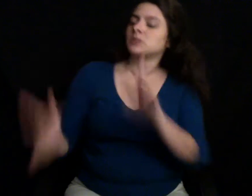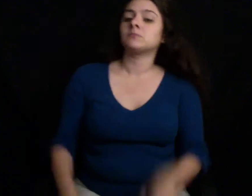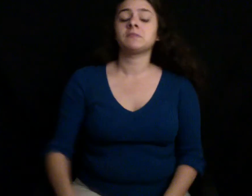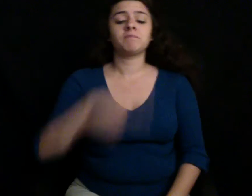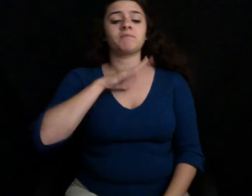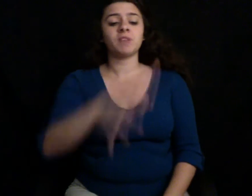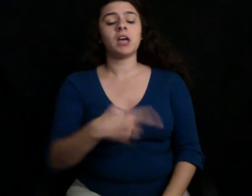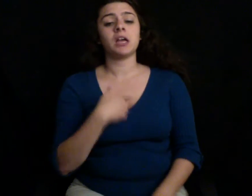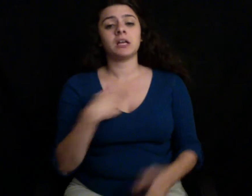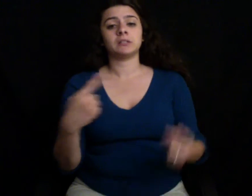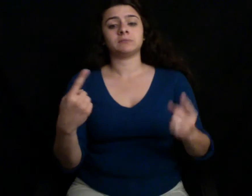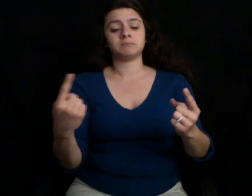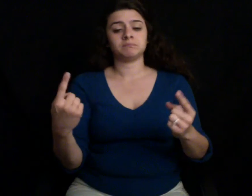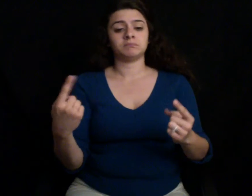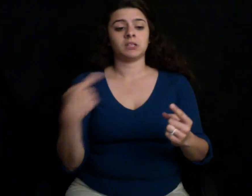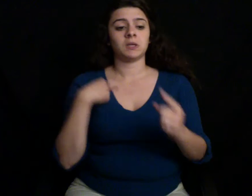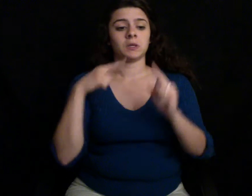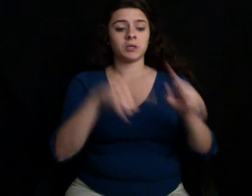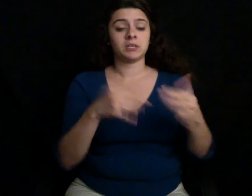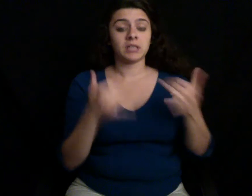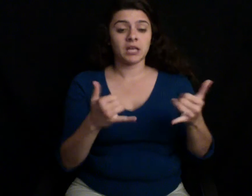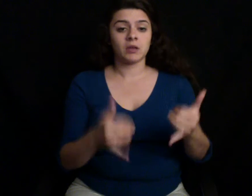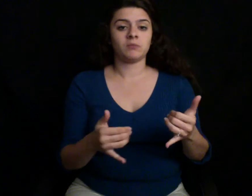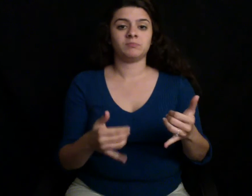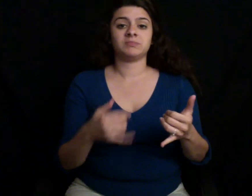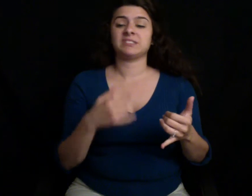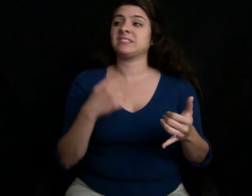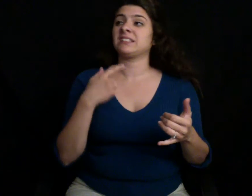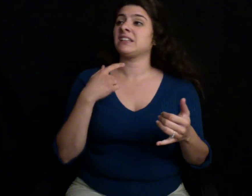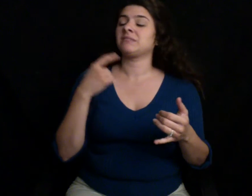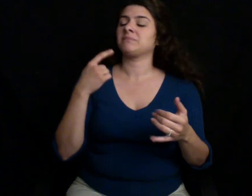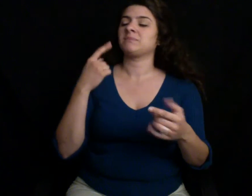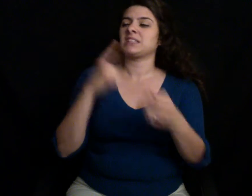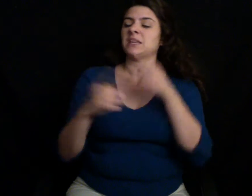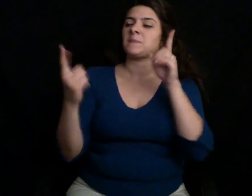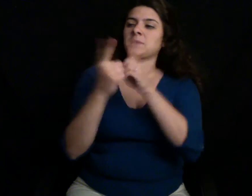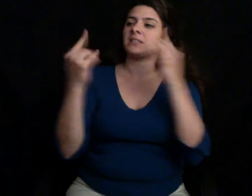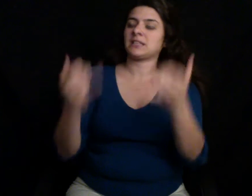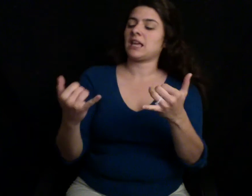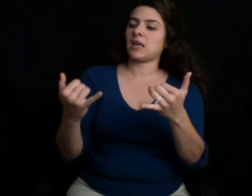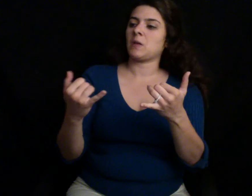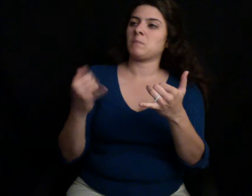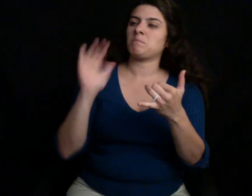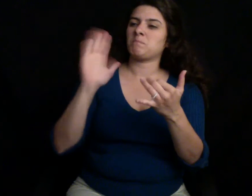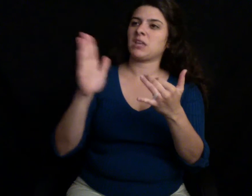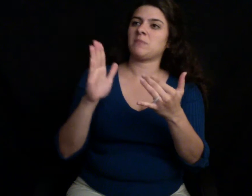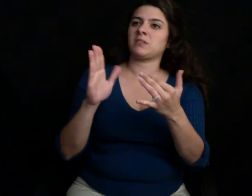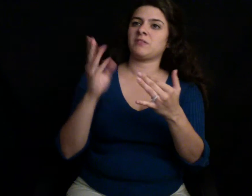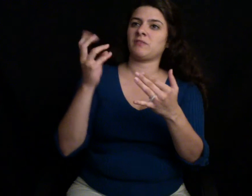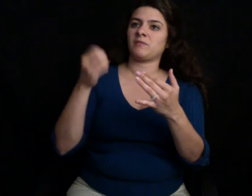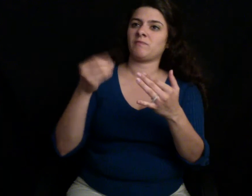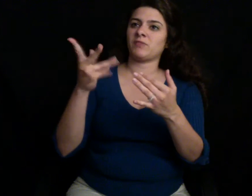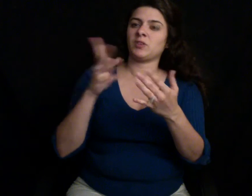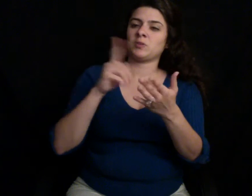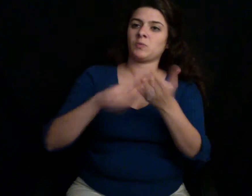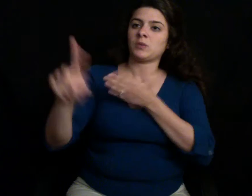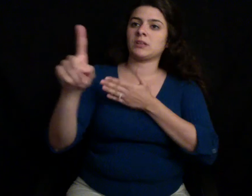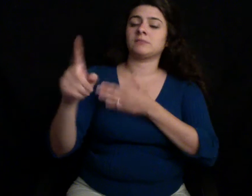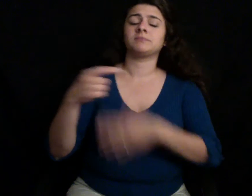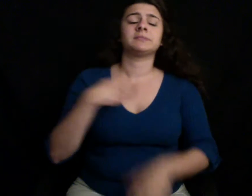down now. He said, well, I can't meet you now. Maybe I can meet you in a couple of weeks because I'll be headed out of town tomorrow. I said, well, I got too much on my plate, too much to do,